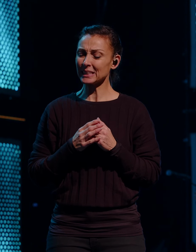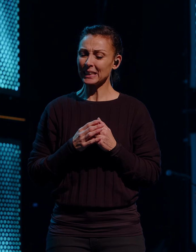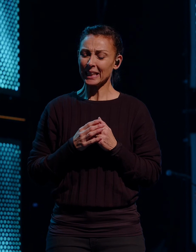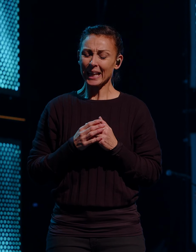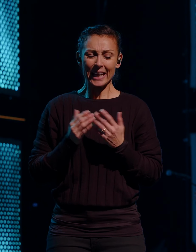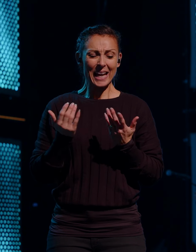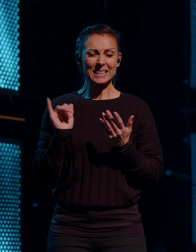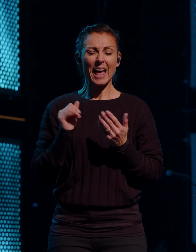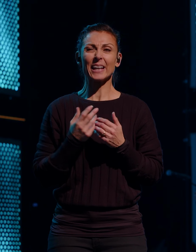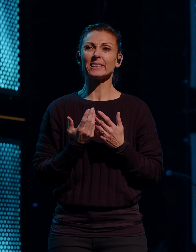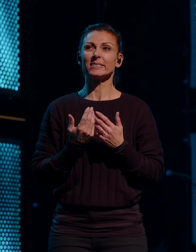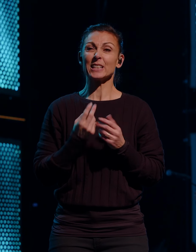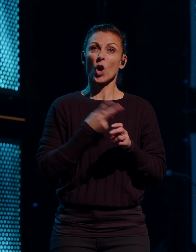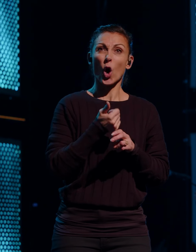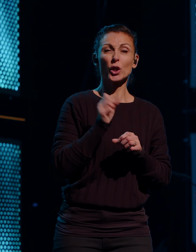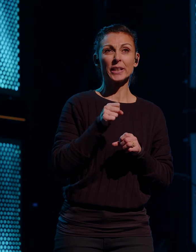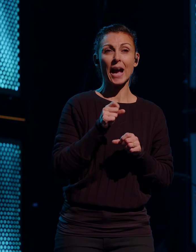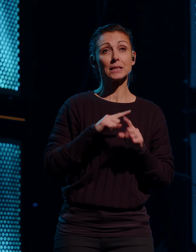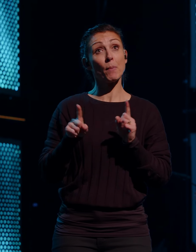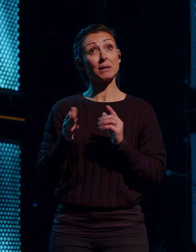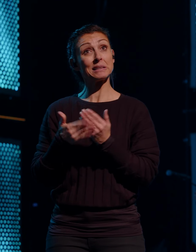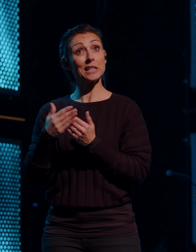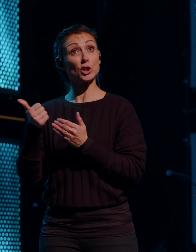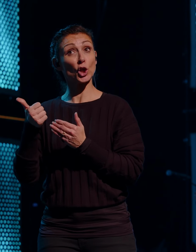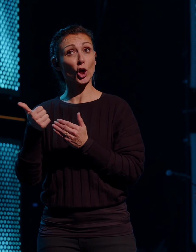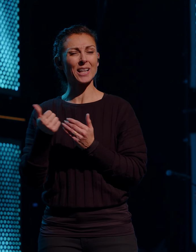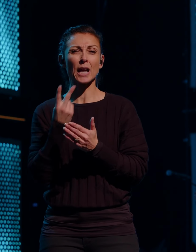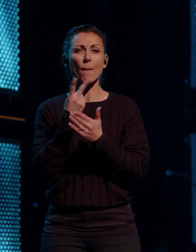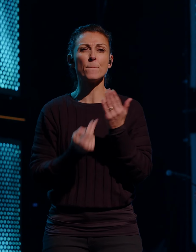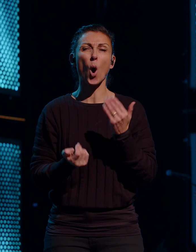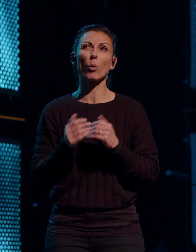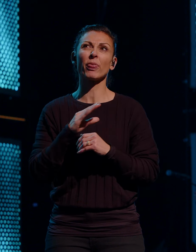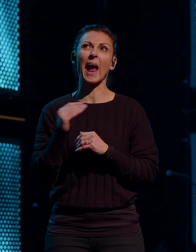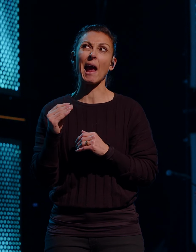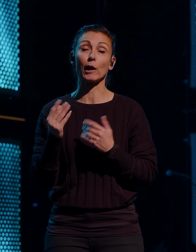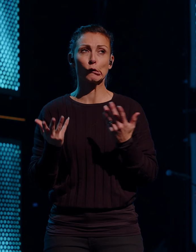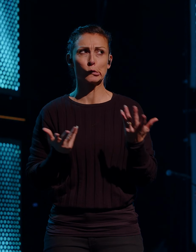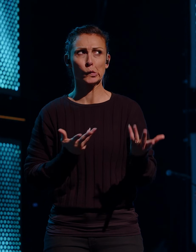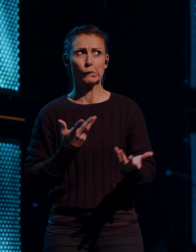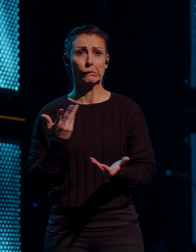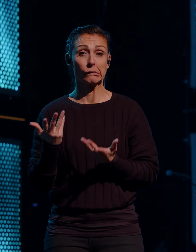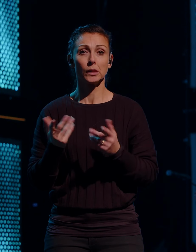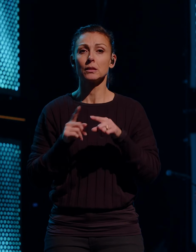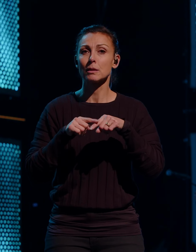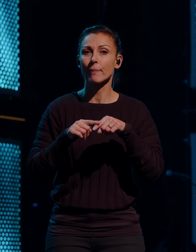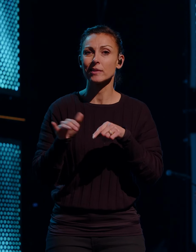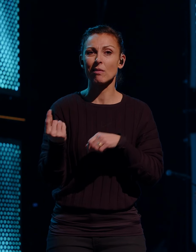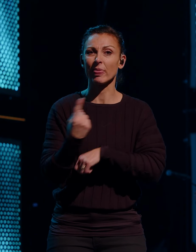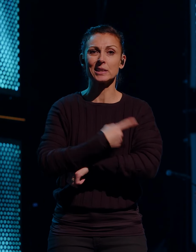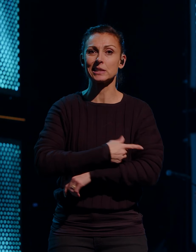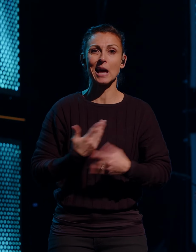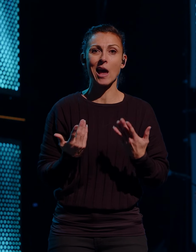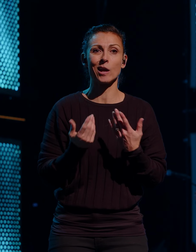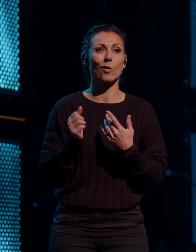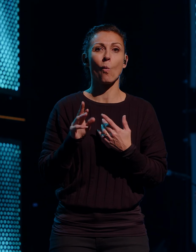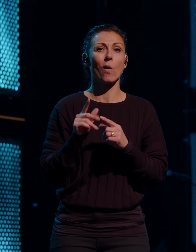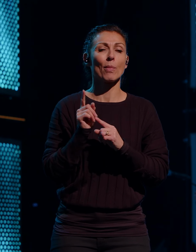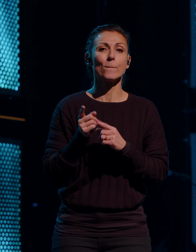and. It's like, this is hard. Okay, and it's kind of easy, you know. It just kind of depends on the day. Kind of depends on the